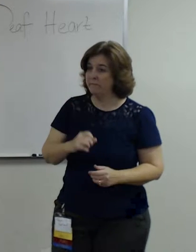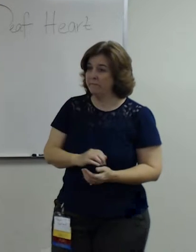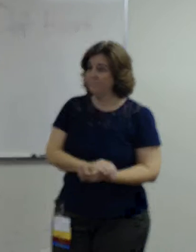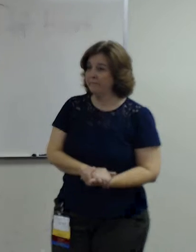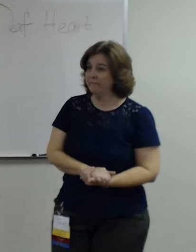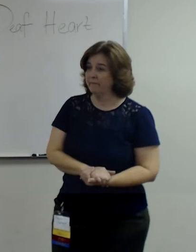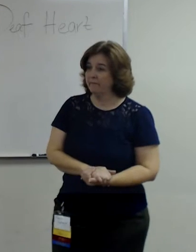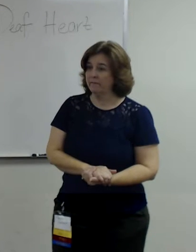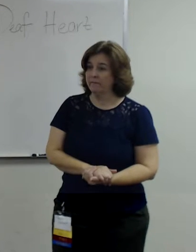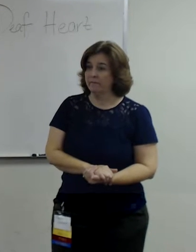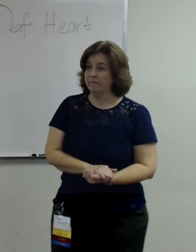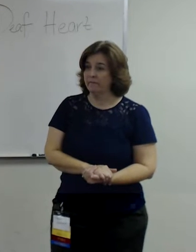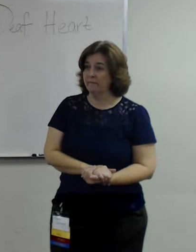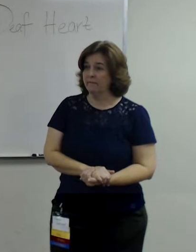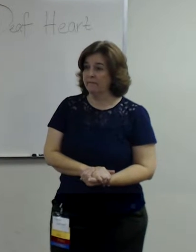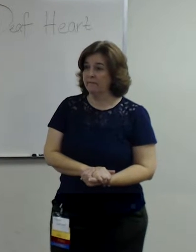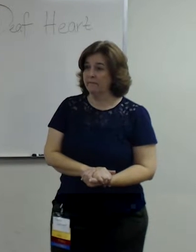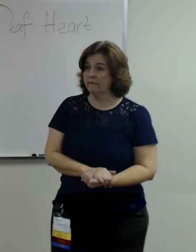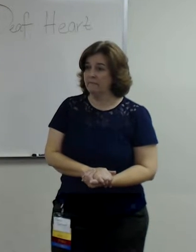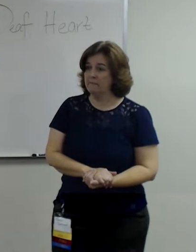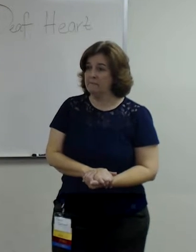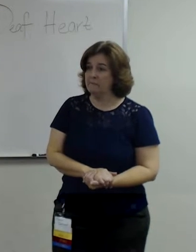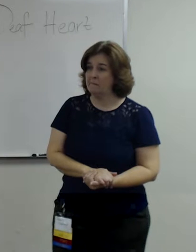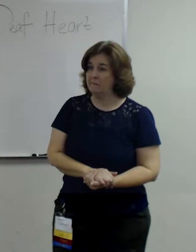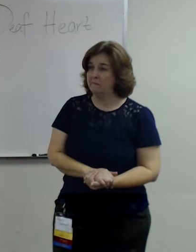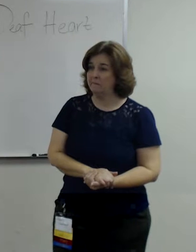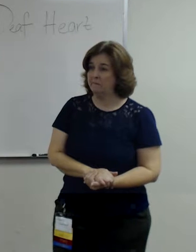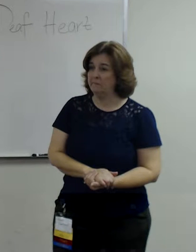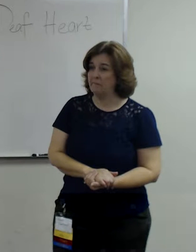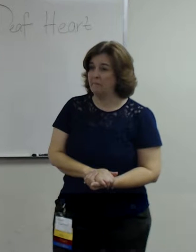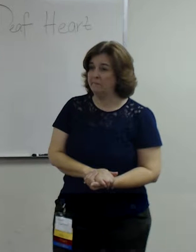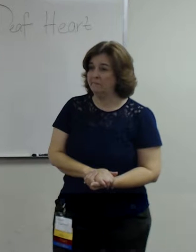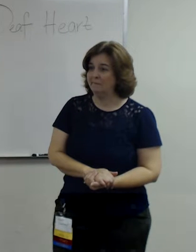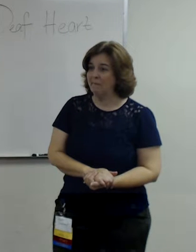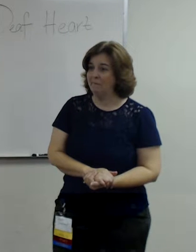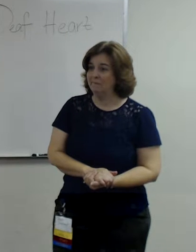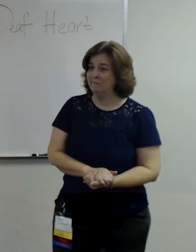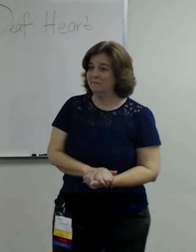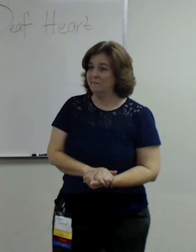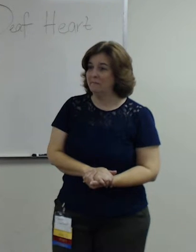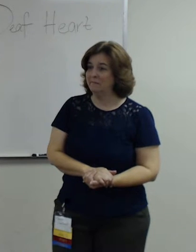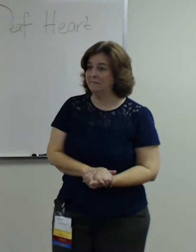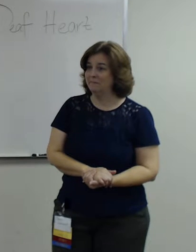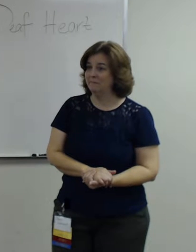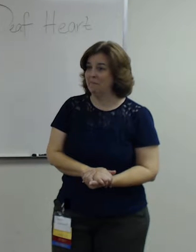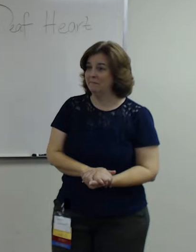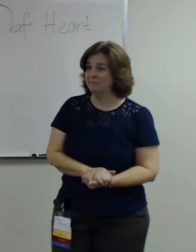deal with elders that prefer men as interpreters? We